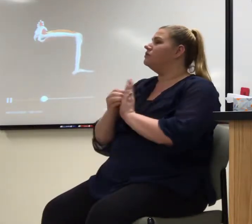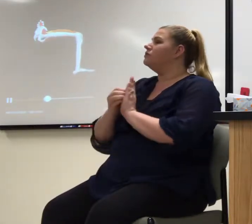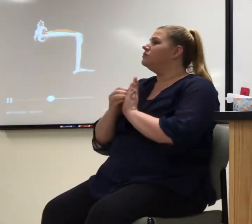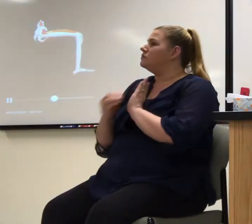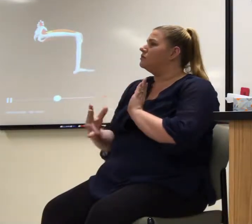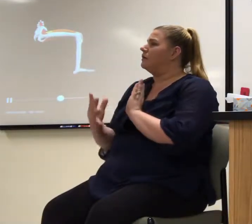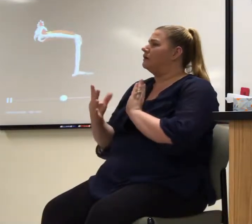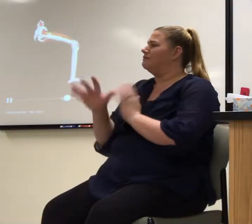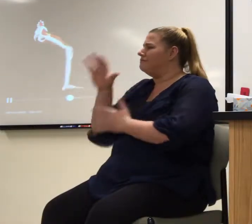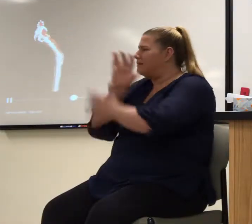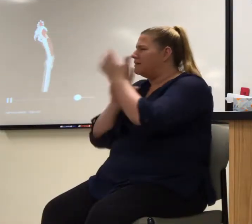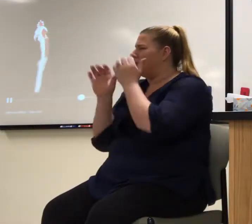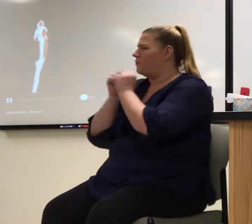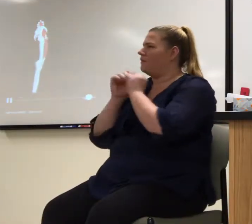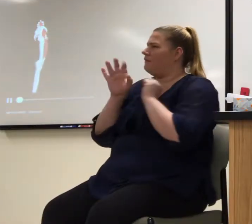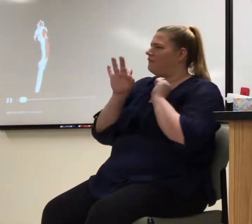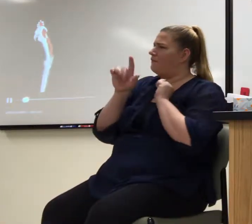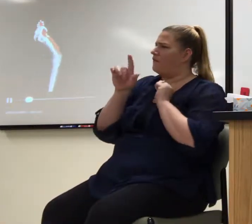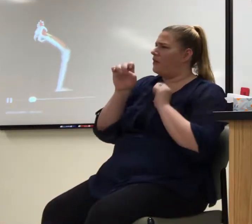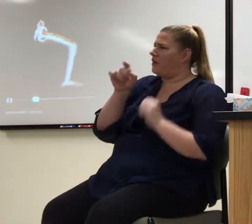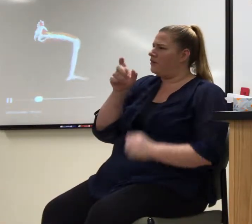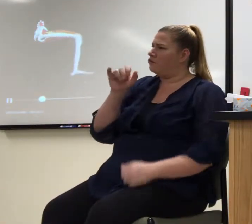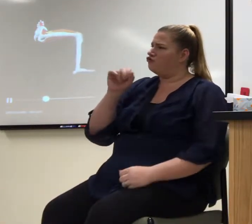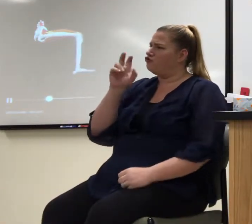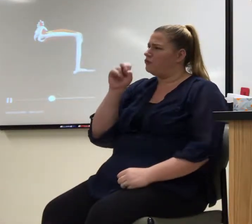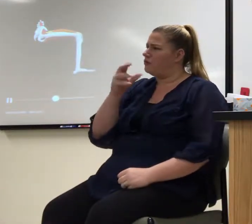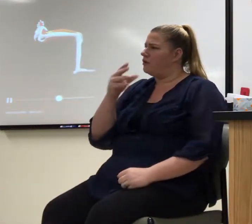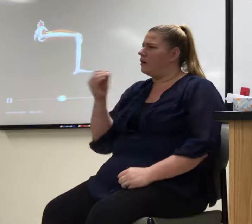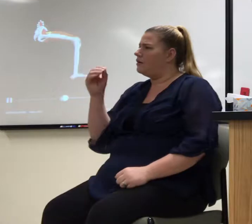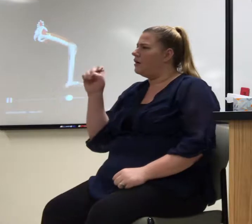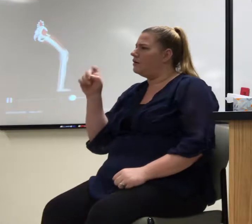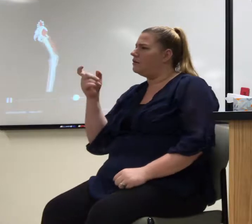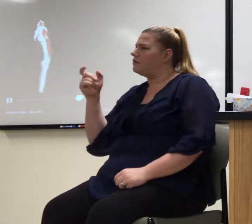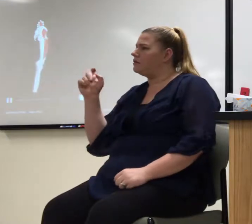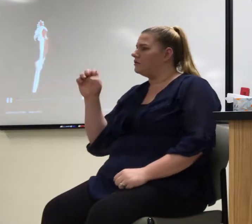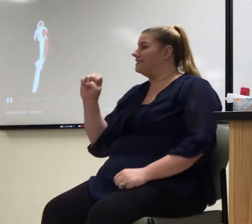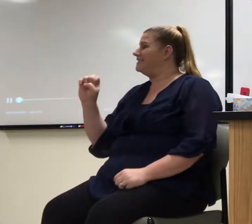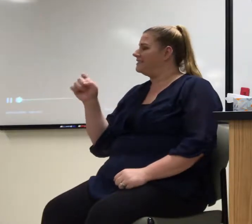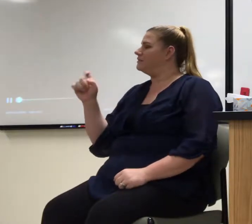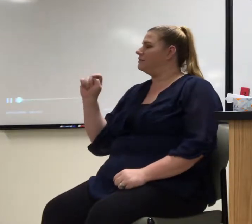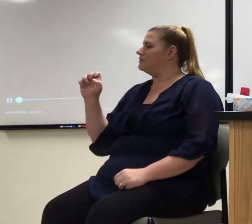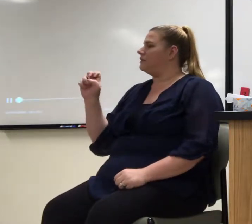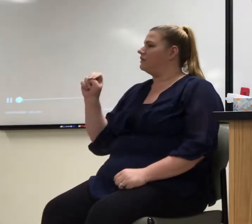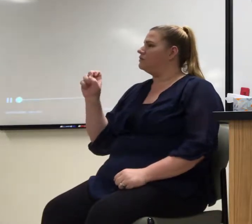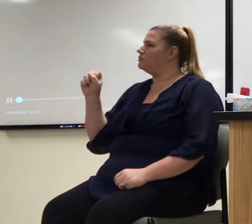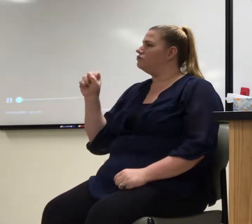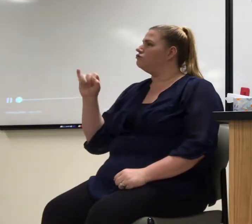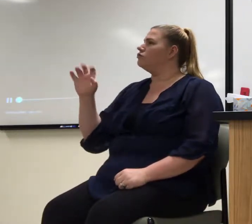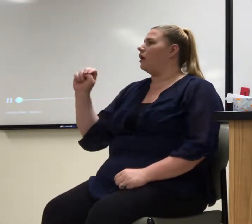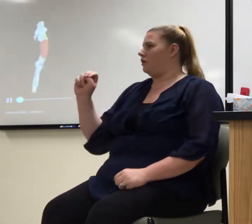and extension, so that's why I kind of have a problem with it. Anyway,